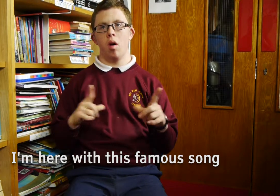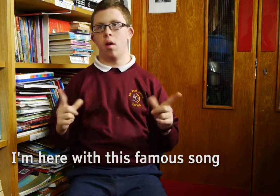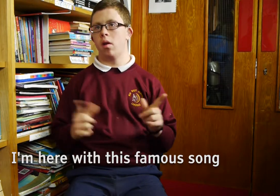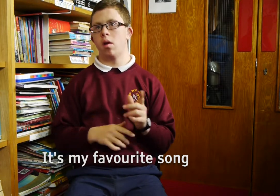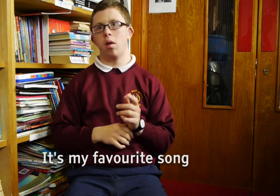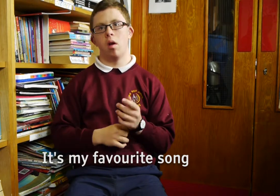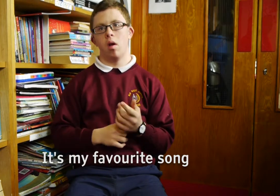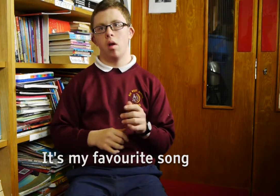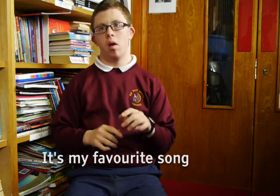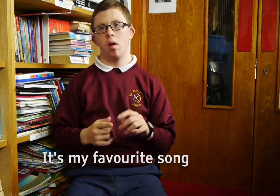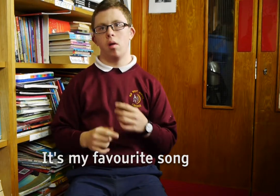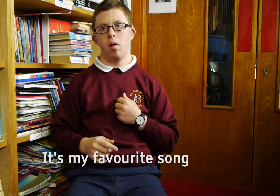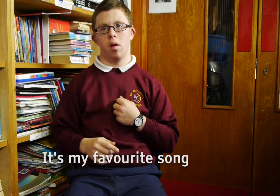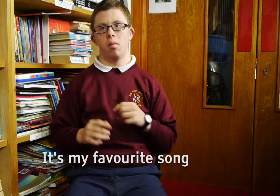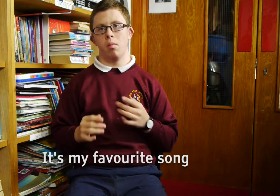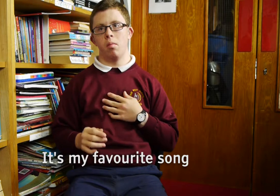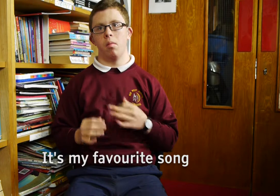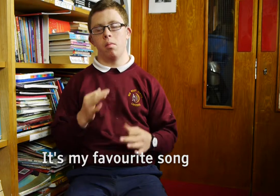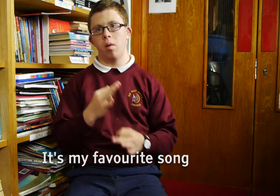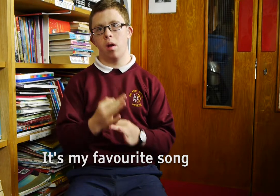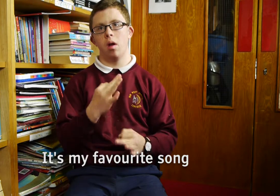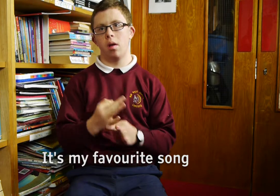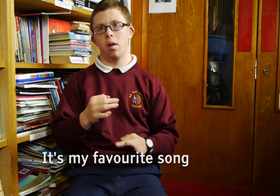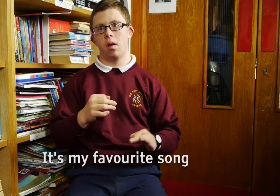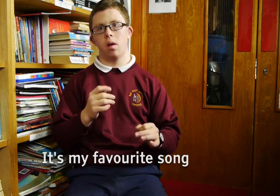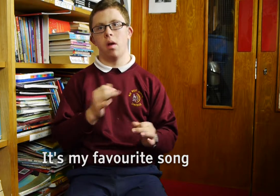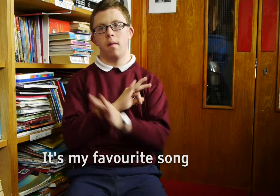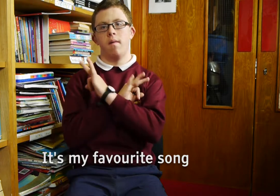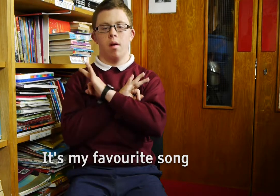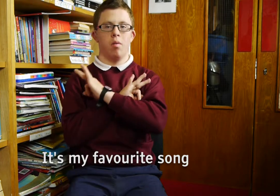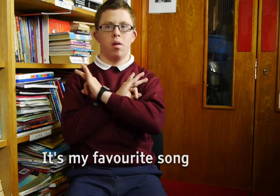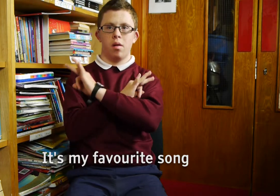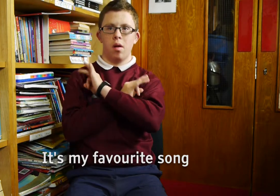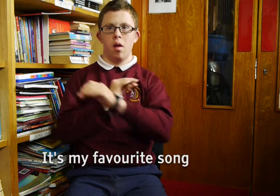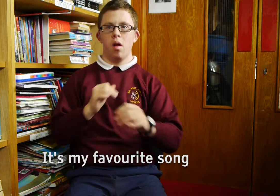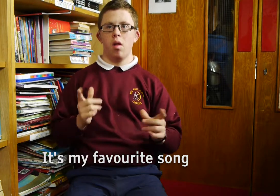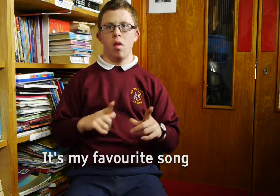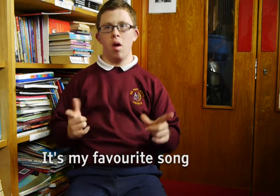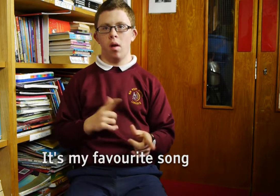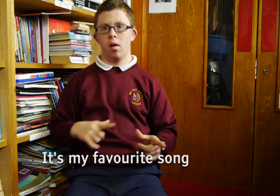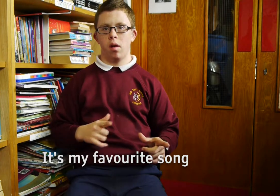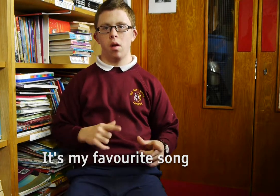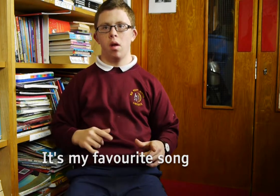song, is that famous song